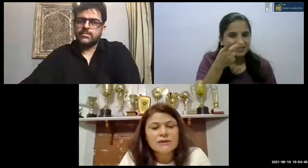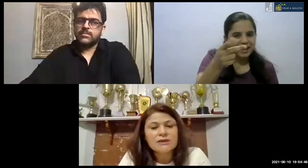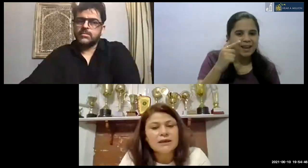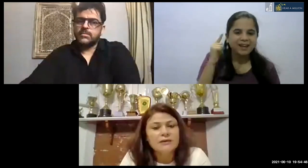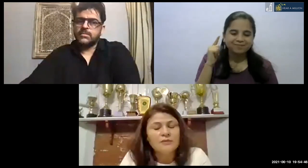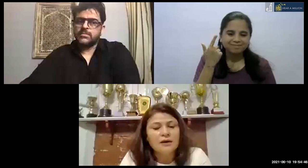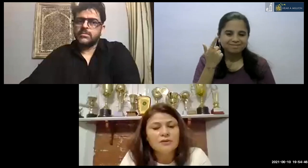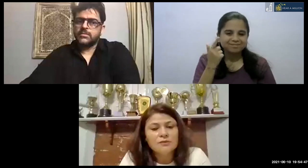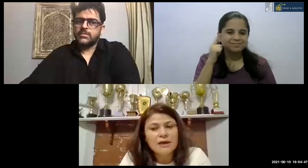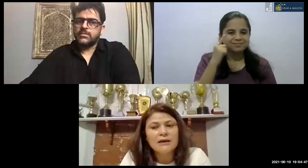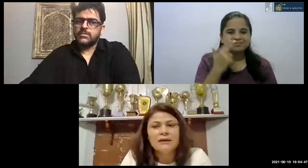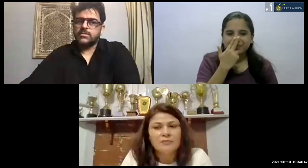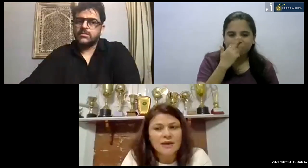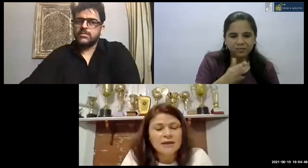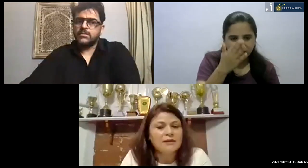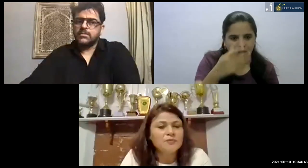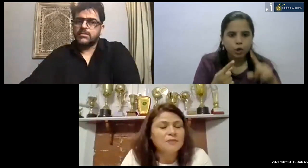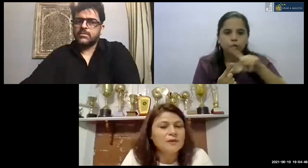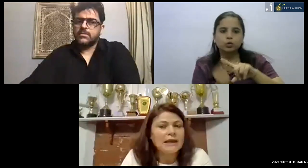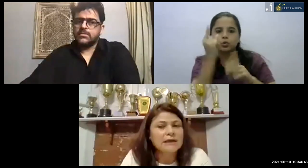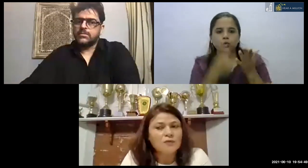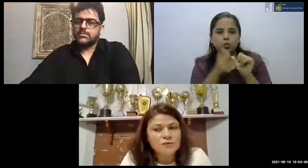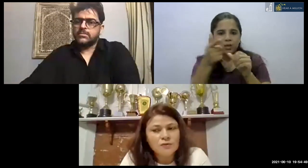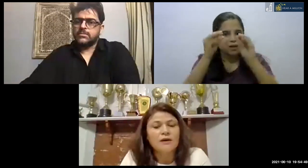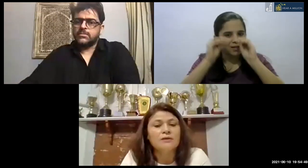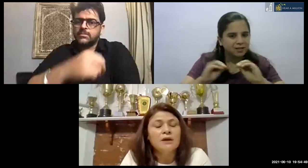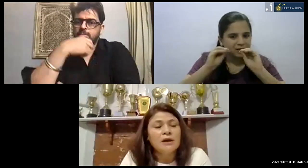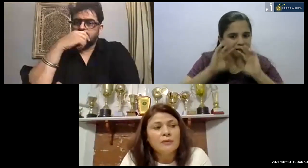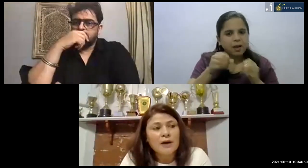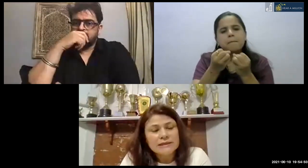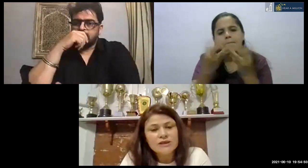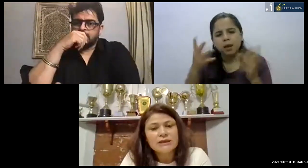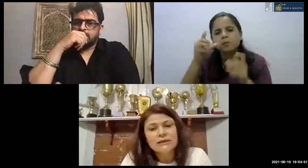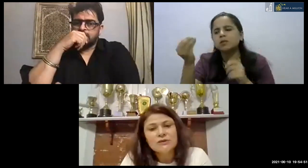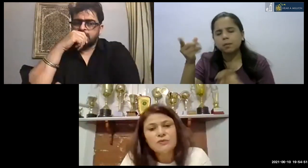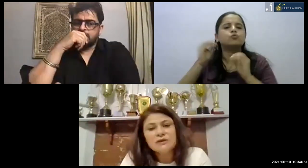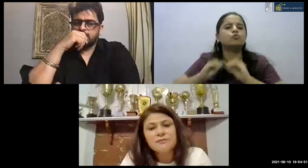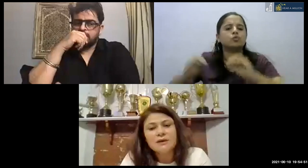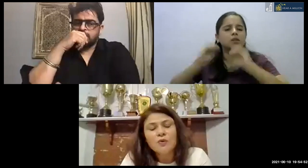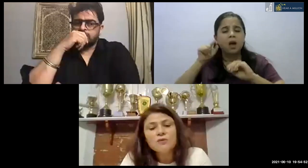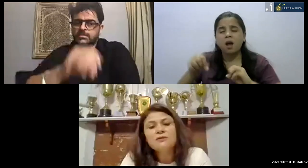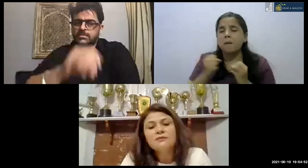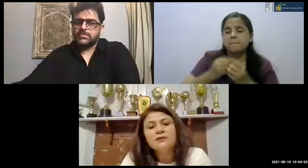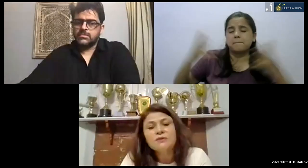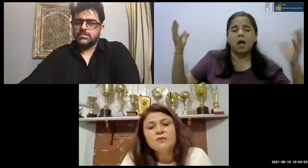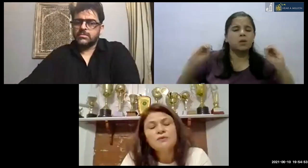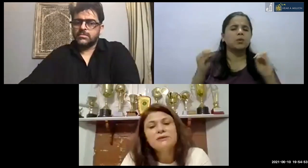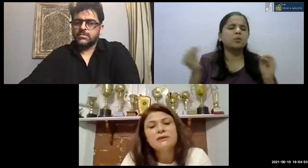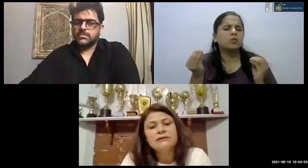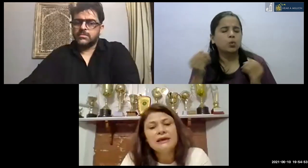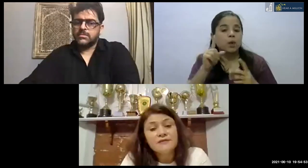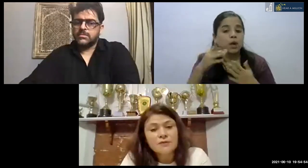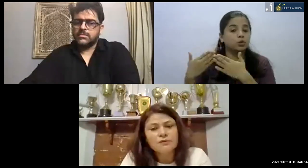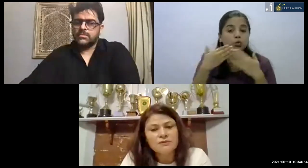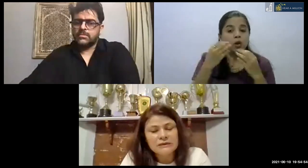also teaching in Tura. There are many other people like him also who are teaching in the schools, but most of the schools,